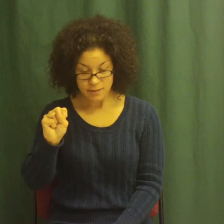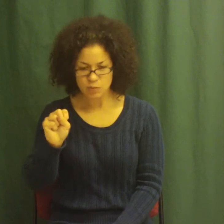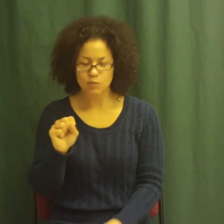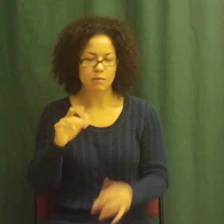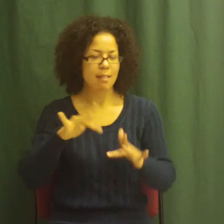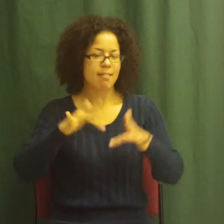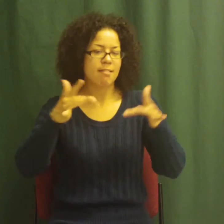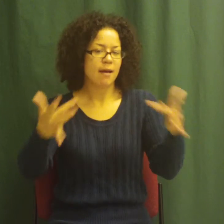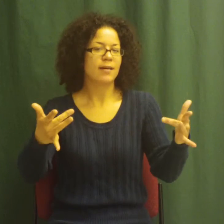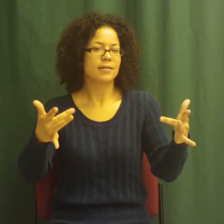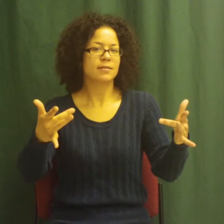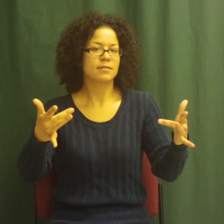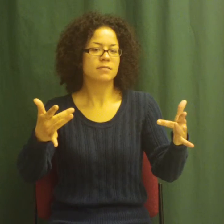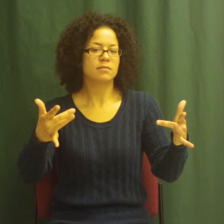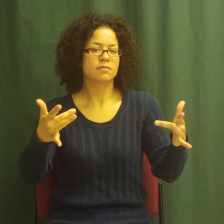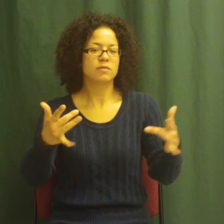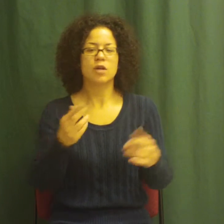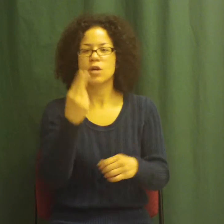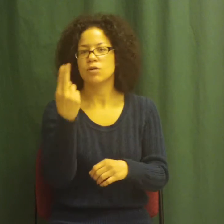sites are spears.